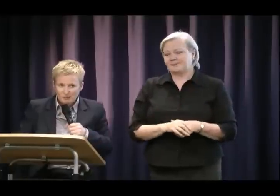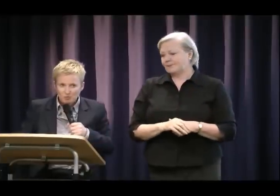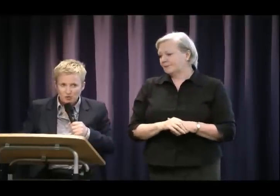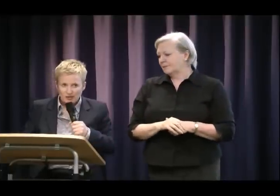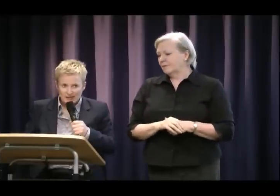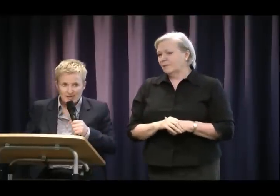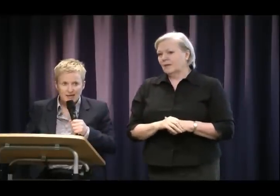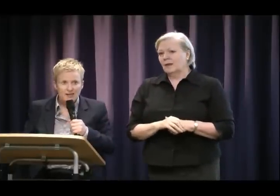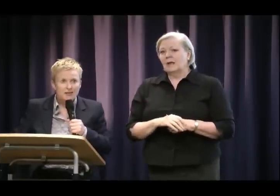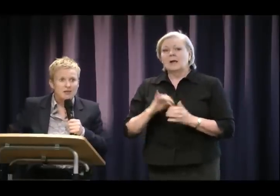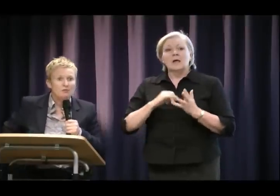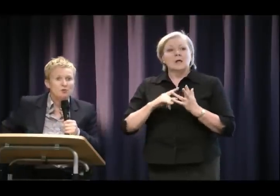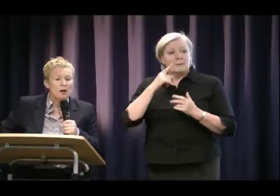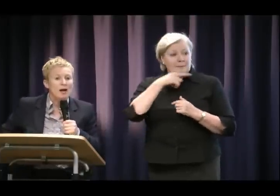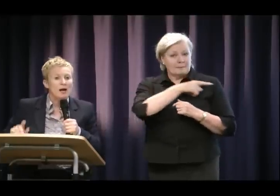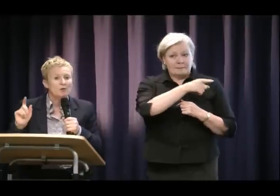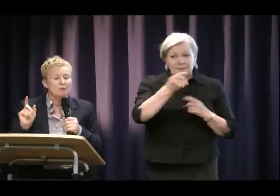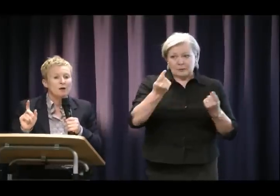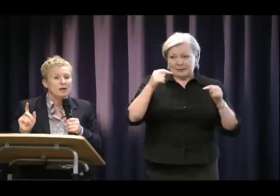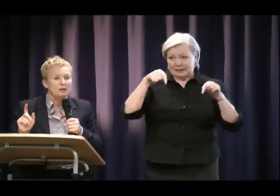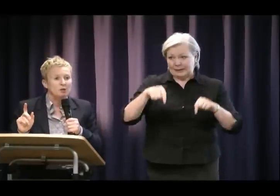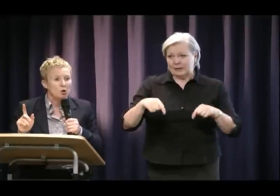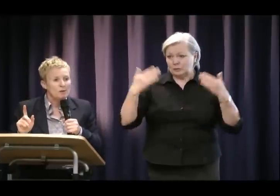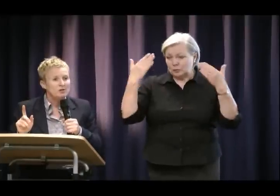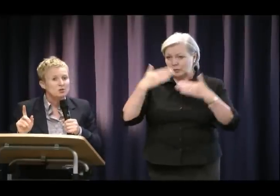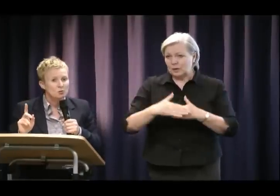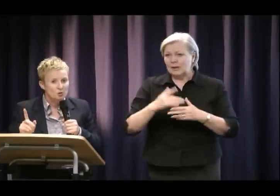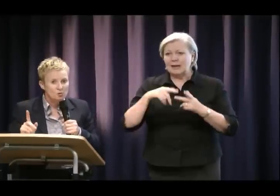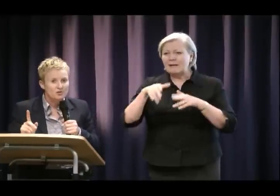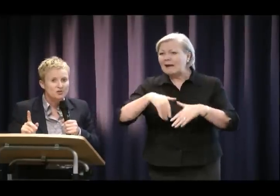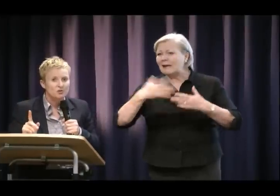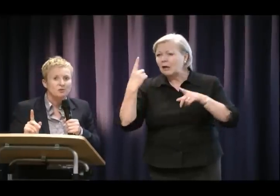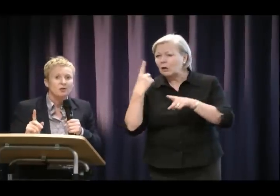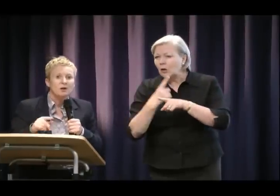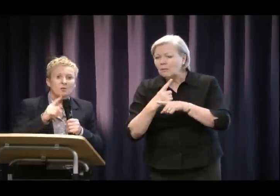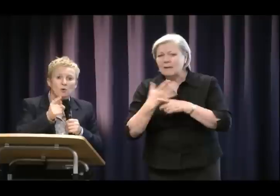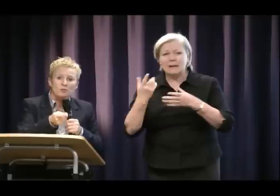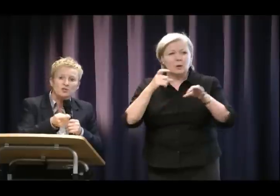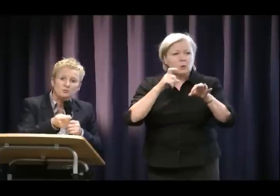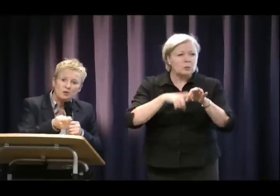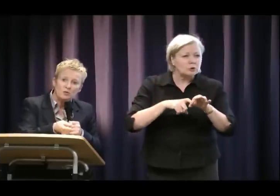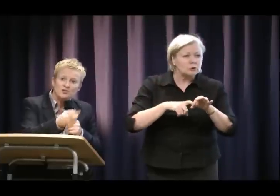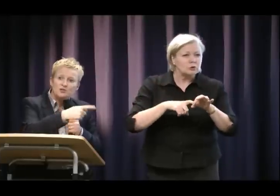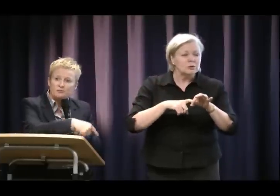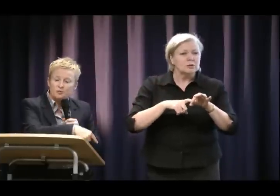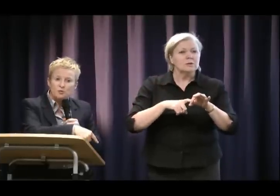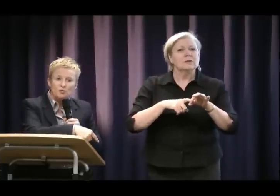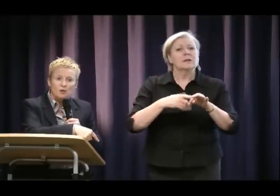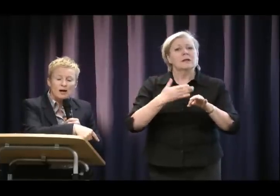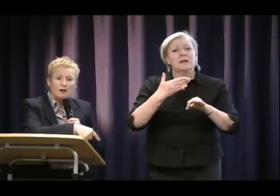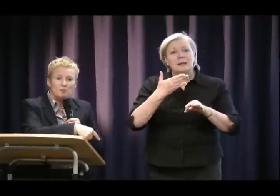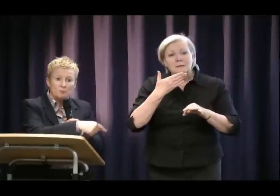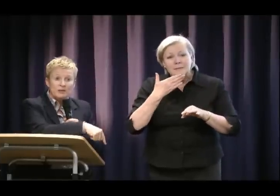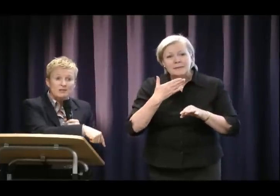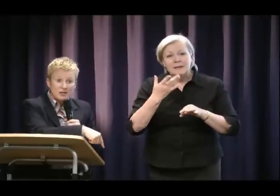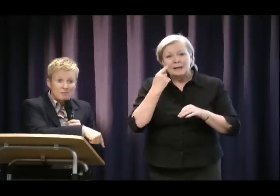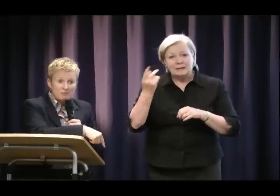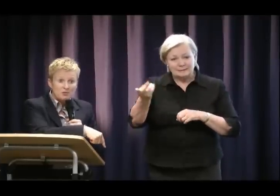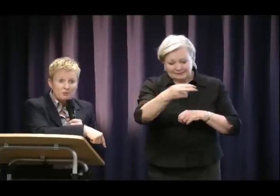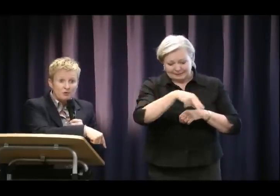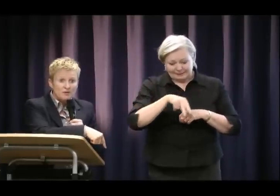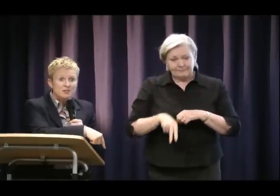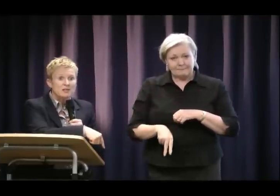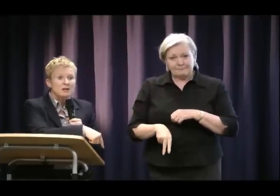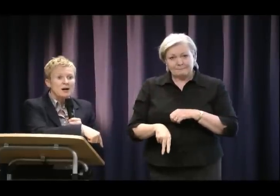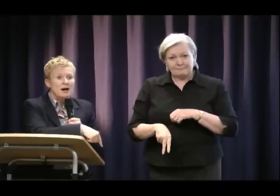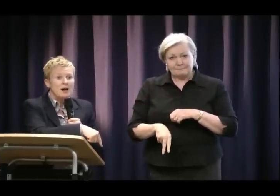For the people that are here, if you have a comment or a question, we would just request if you would please come up